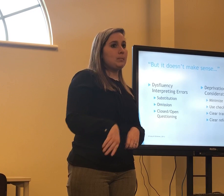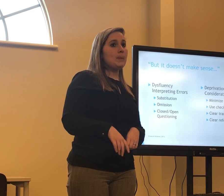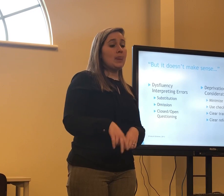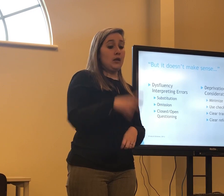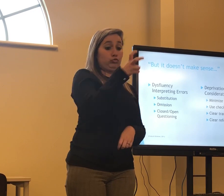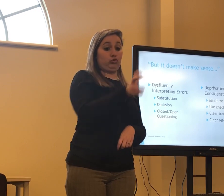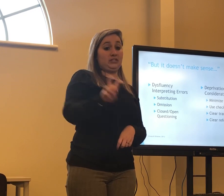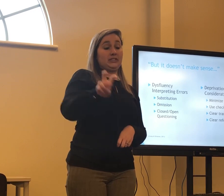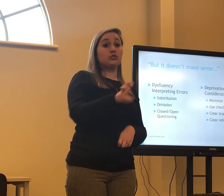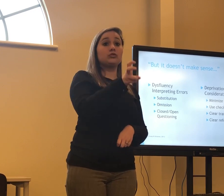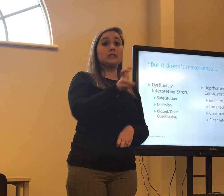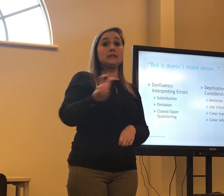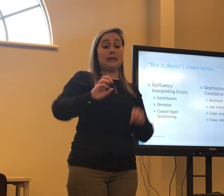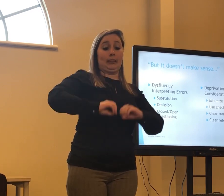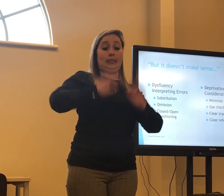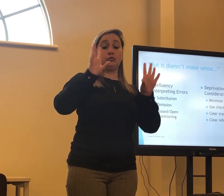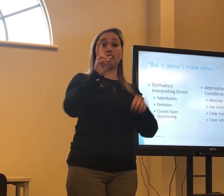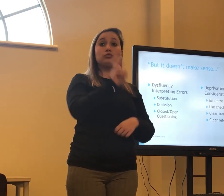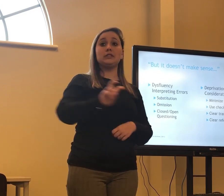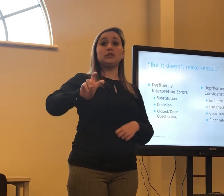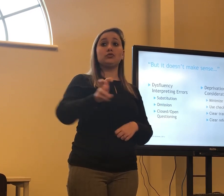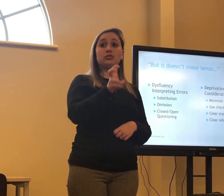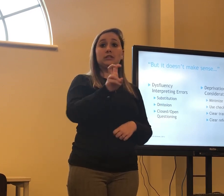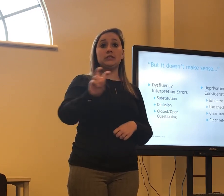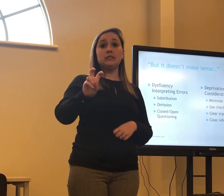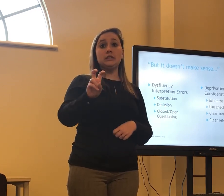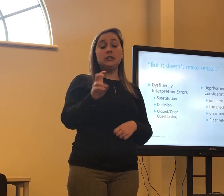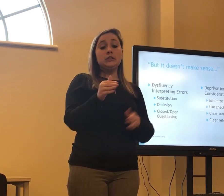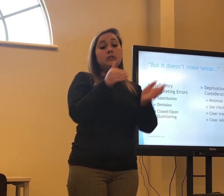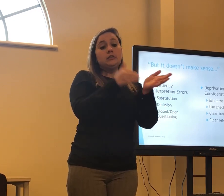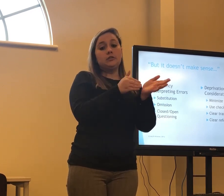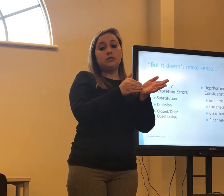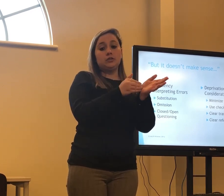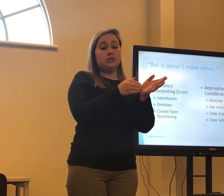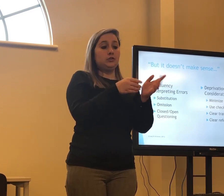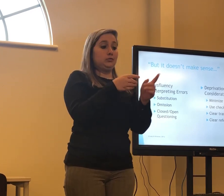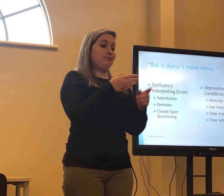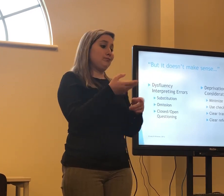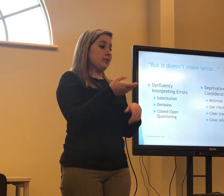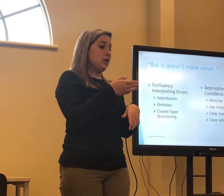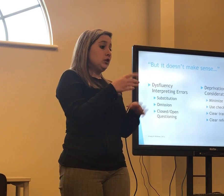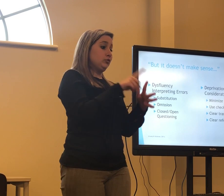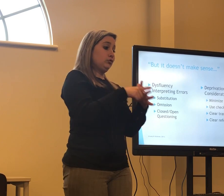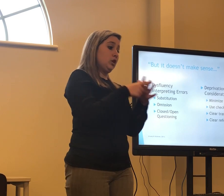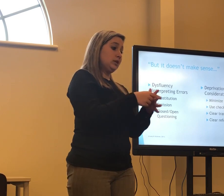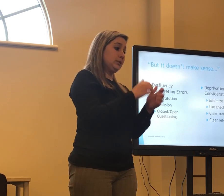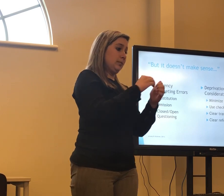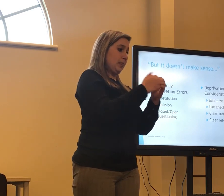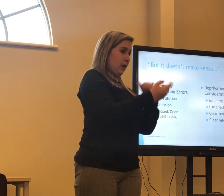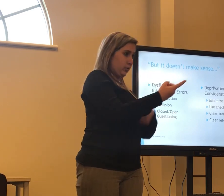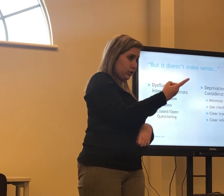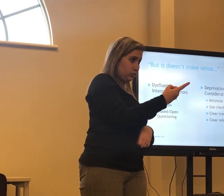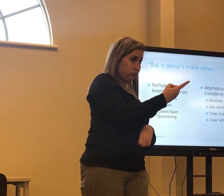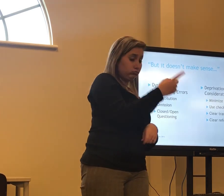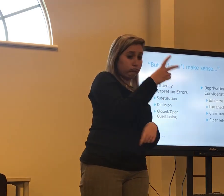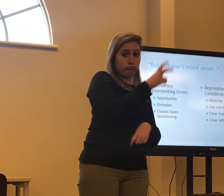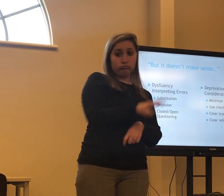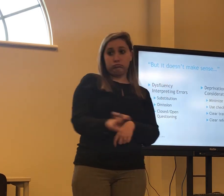transitions. So the doctor will go from, how are you feeling, to are you hearing any voices in